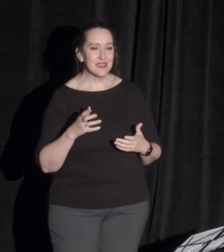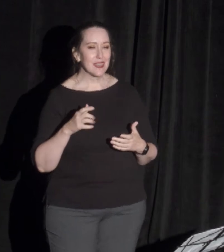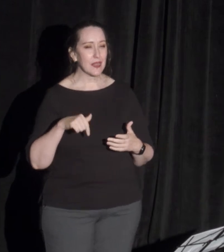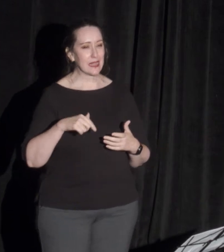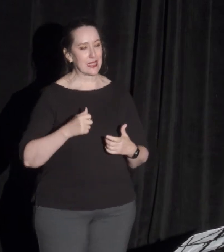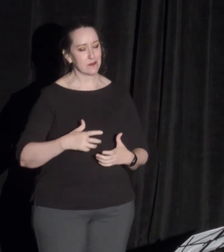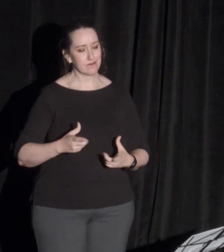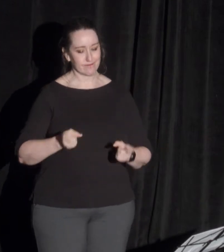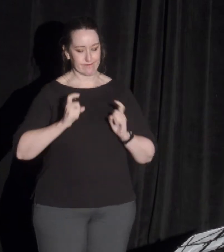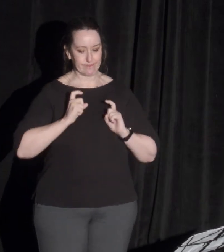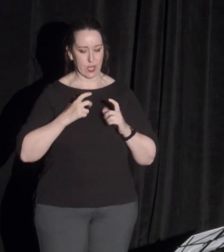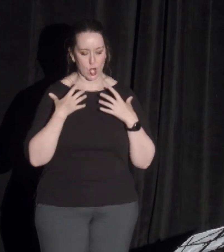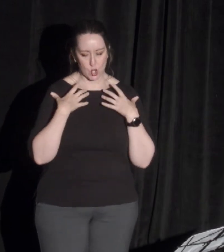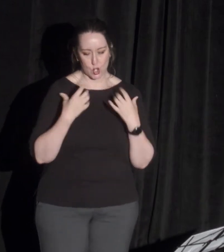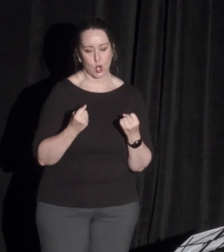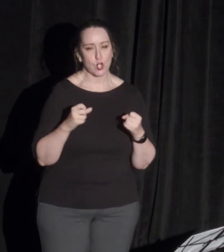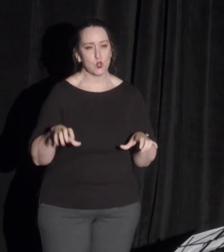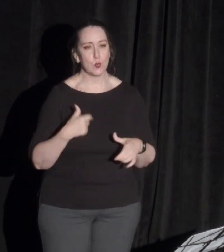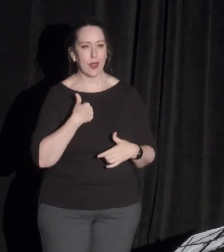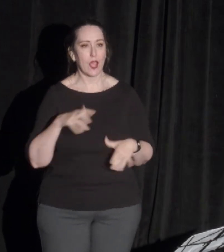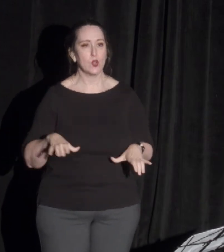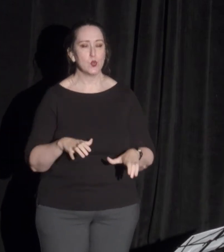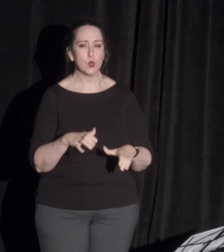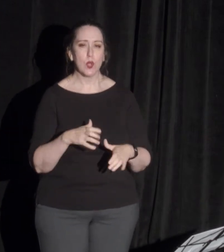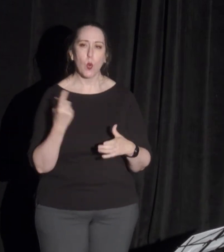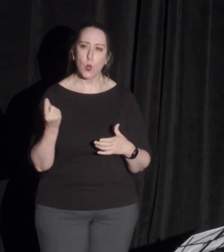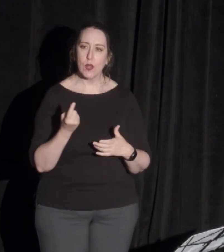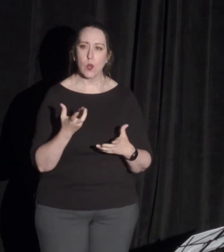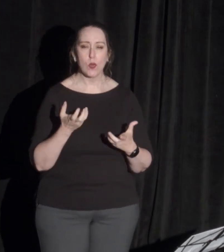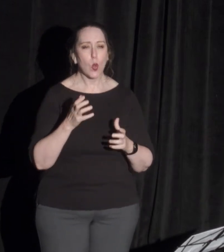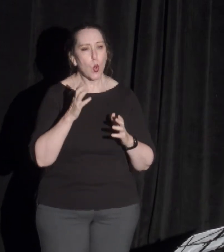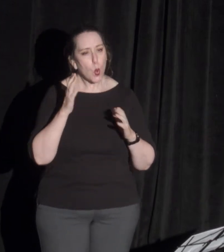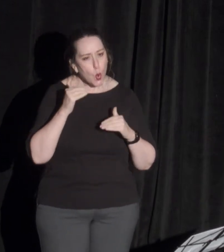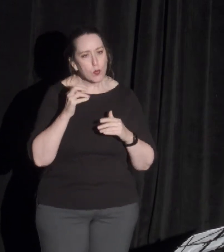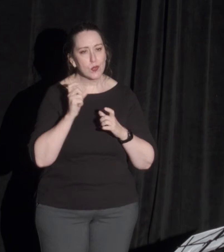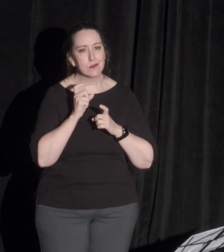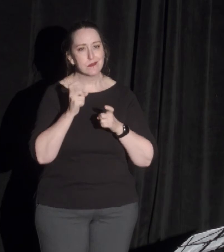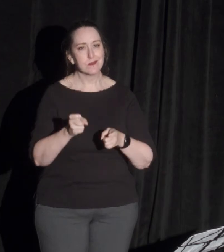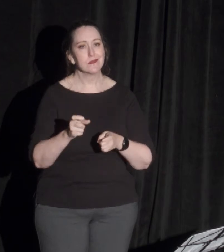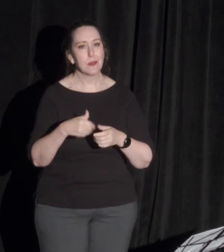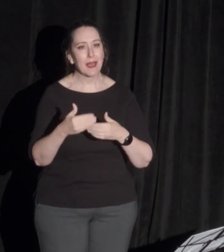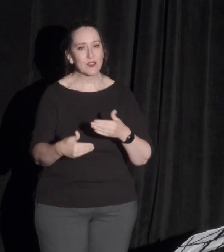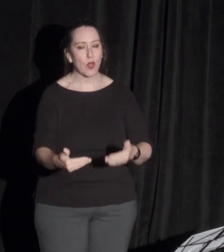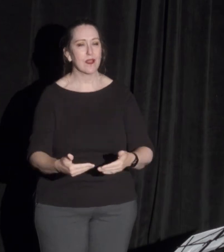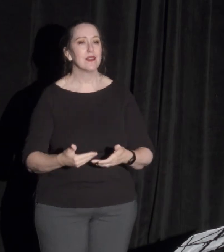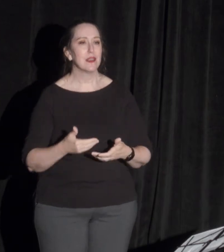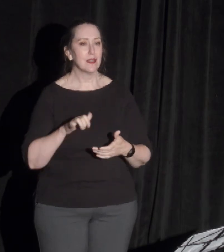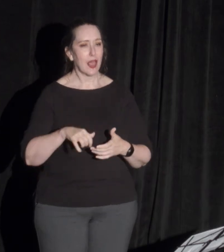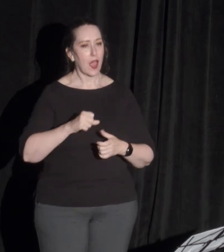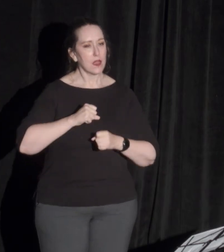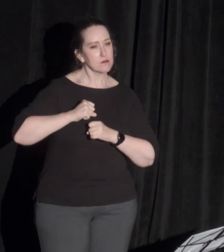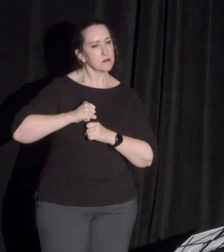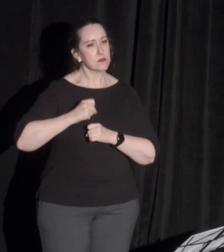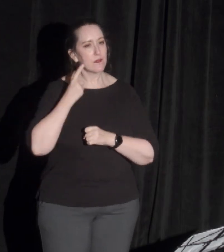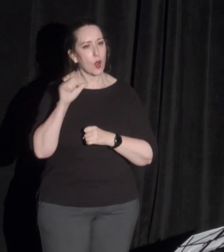do what I do. I can only hope to pass that on and to be that shield for others. To